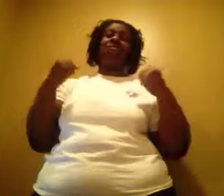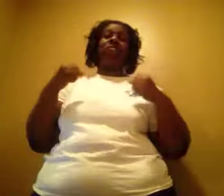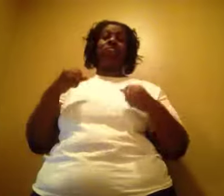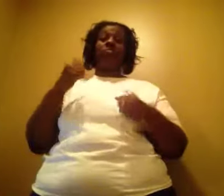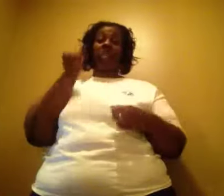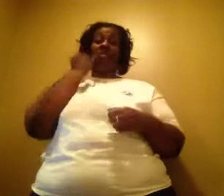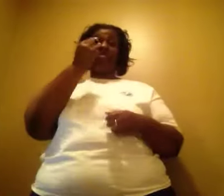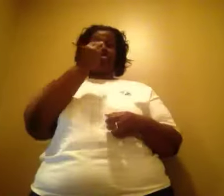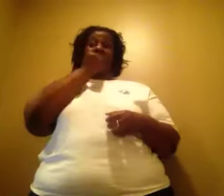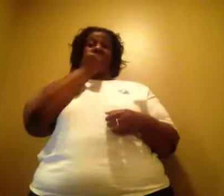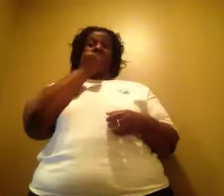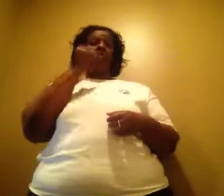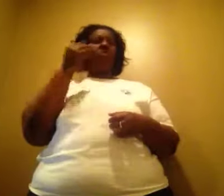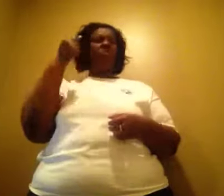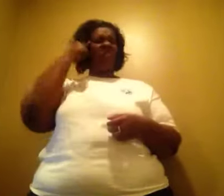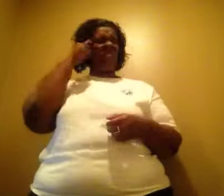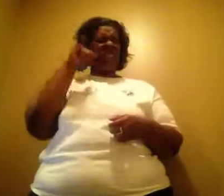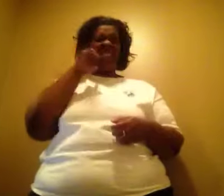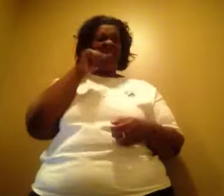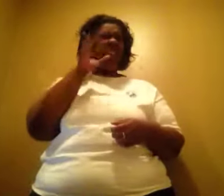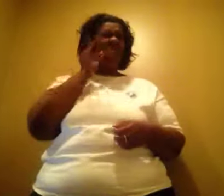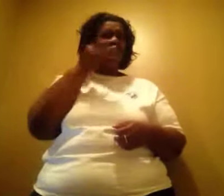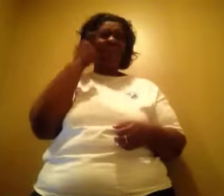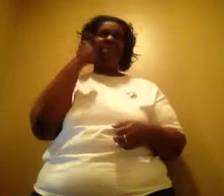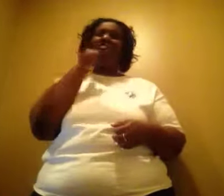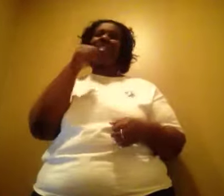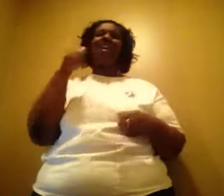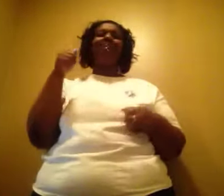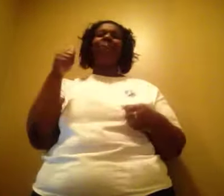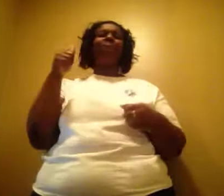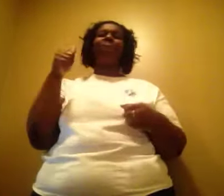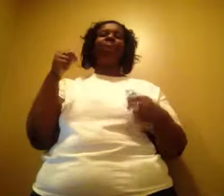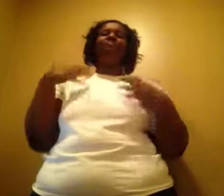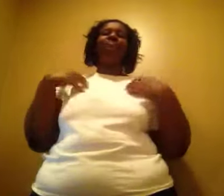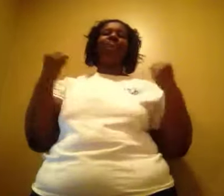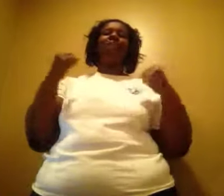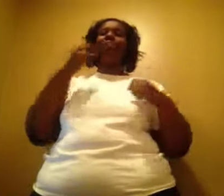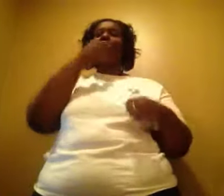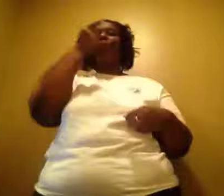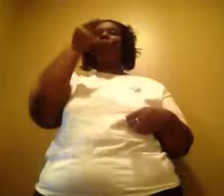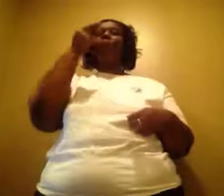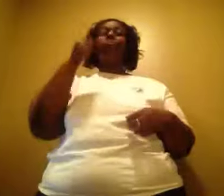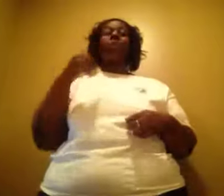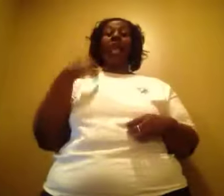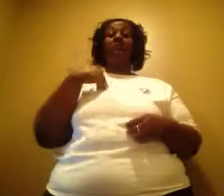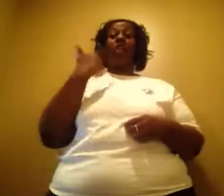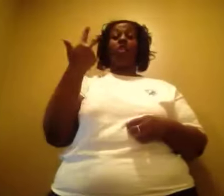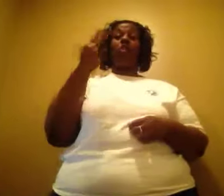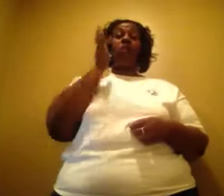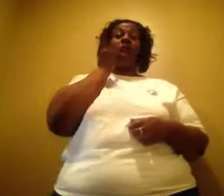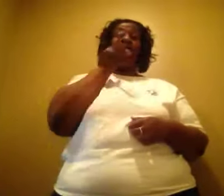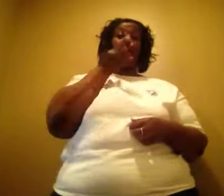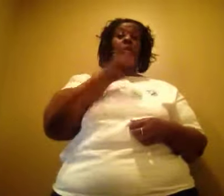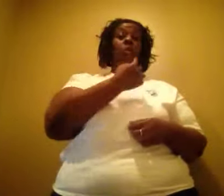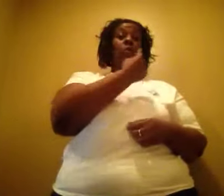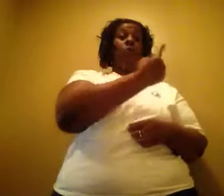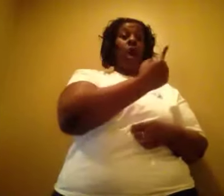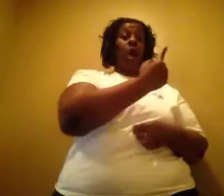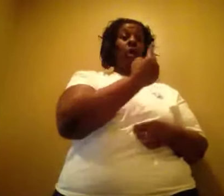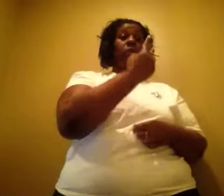one. So, let's say I have 3 avocados. 1, 2, 3.